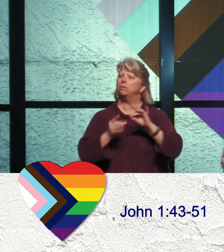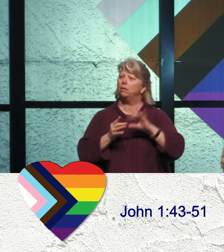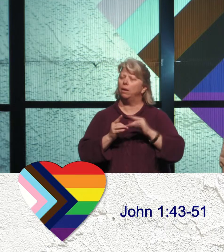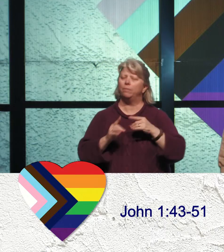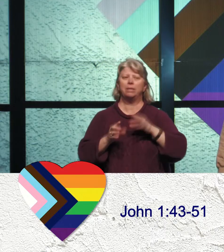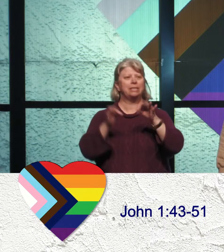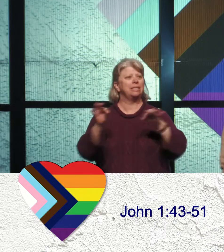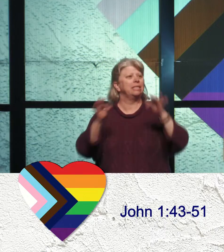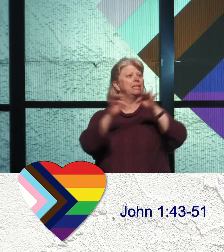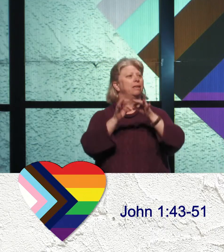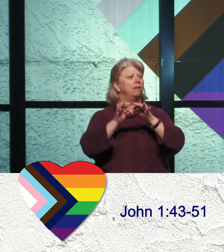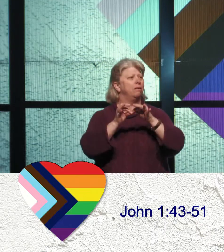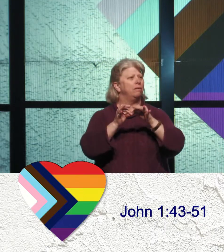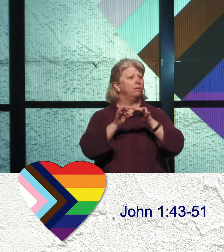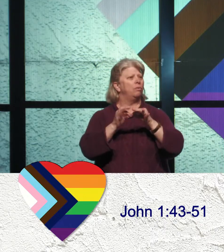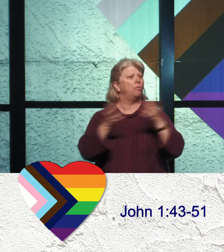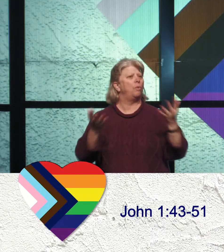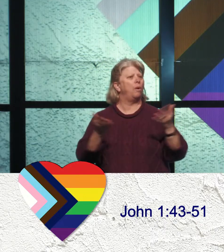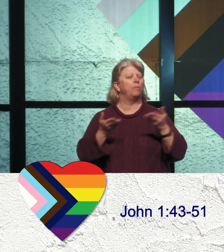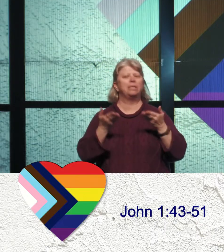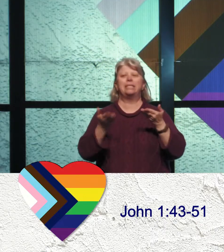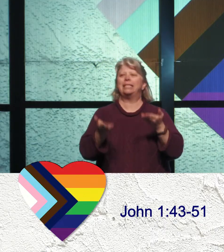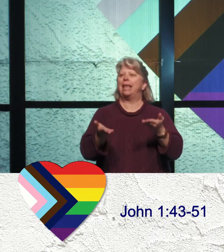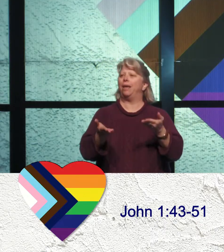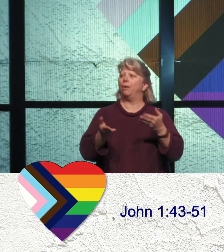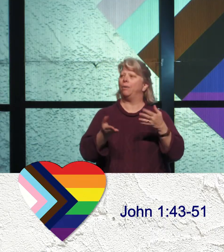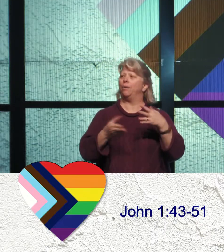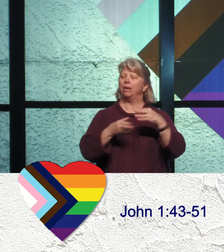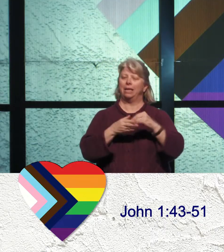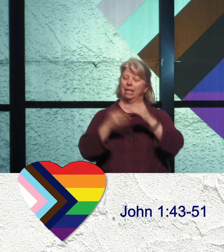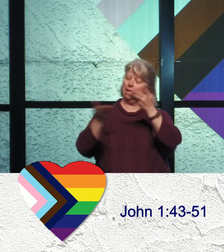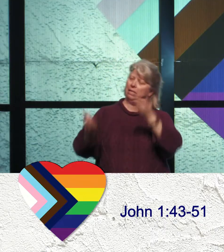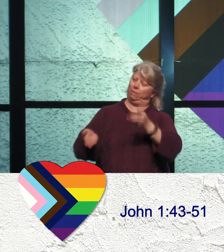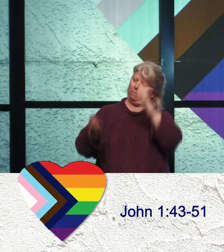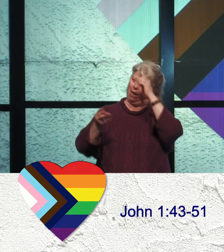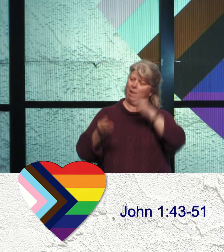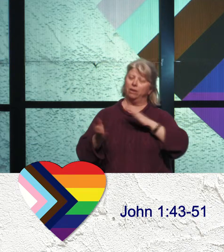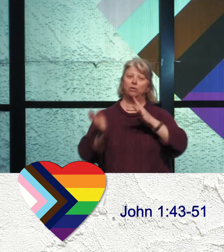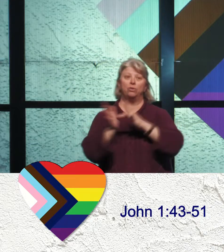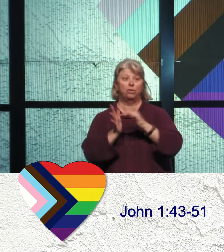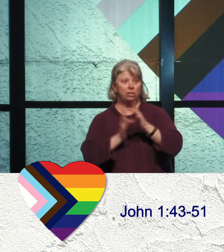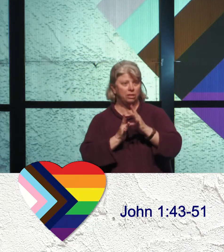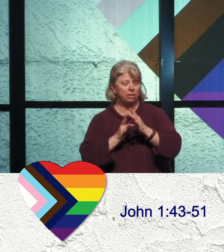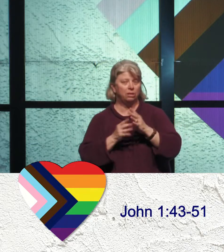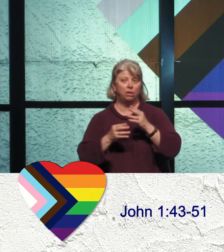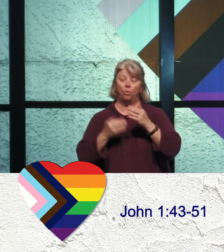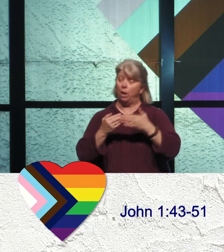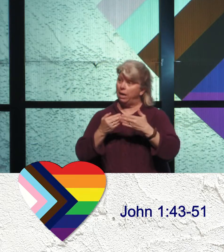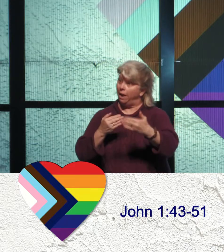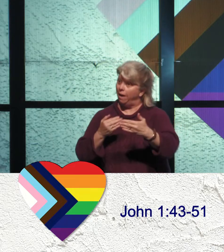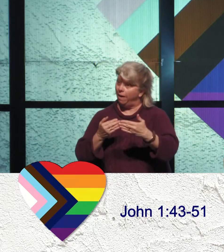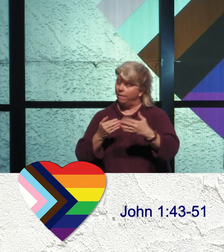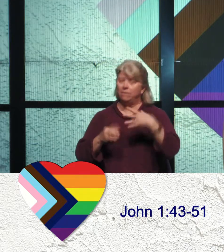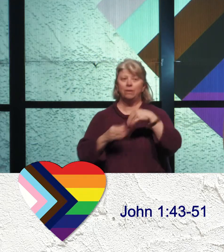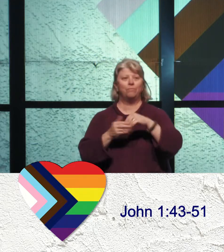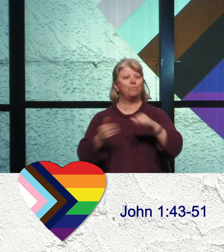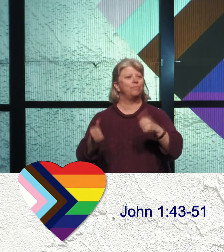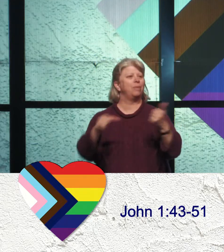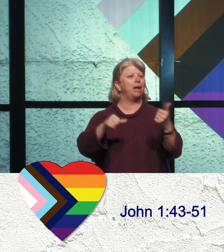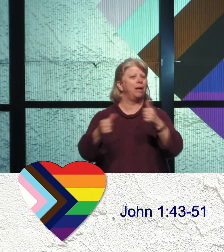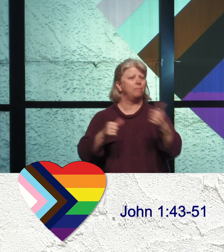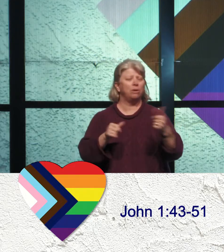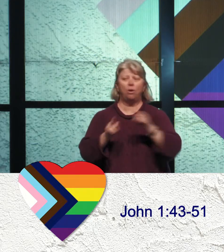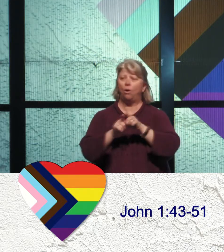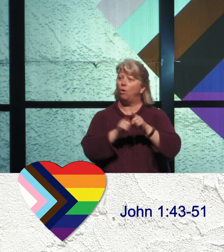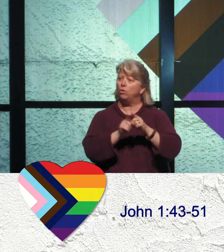the significance of what was present in this man, Jesus. And shortly after that, it goes into the baptism, and then we